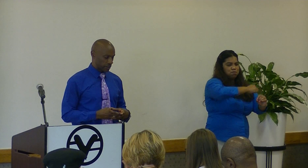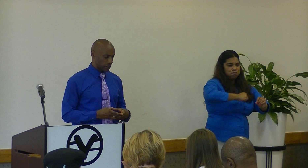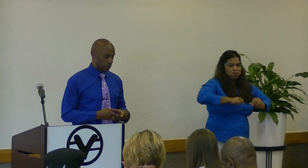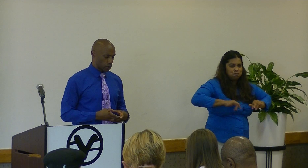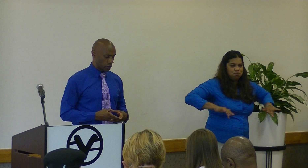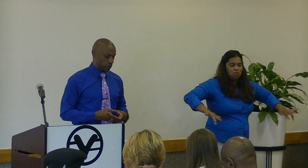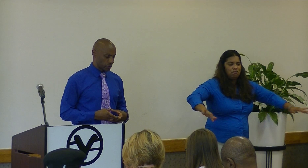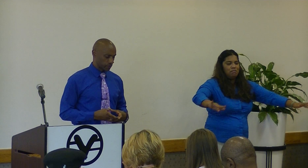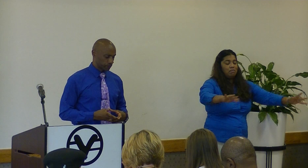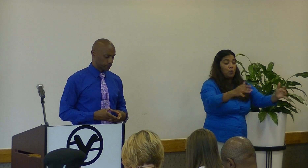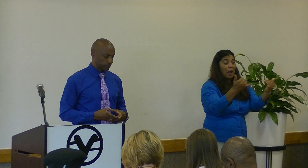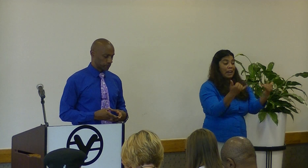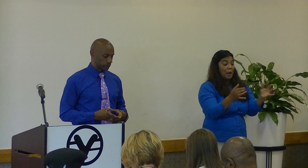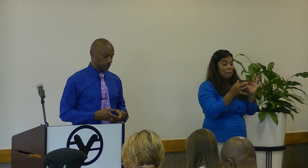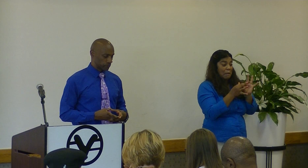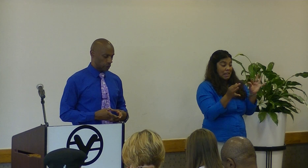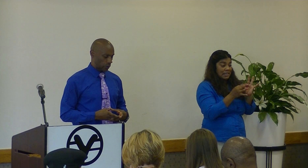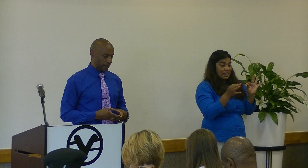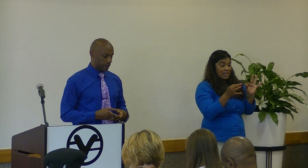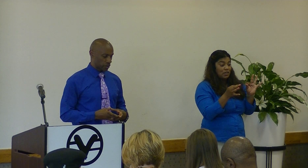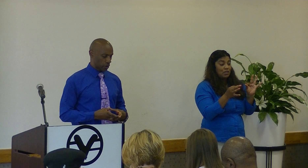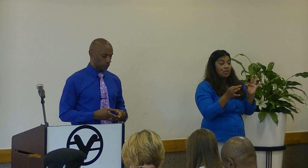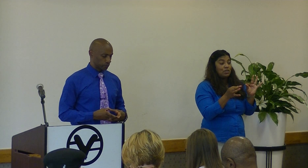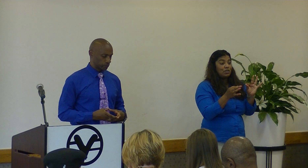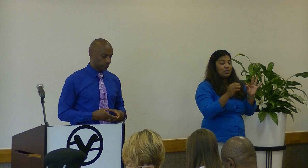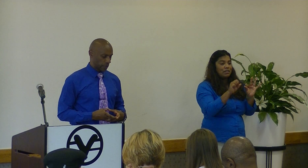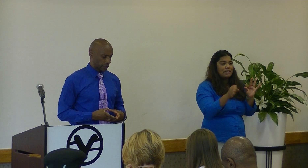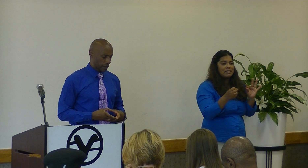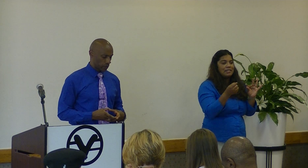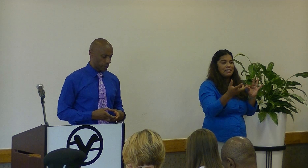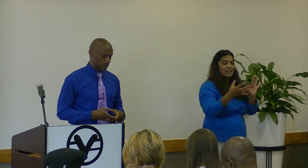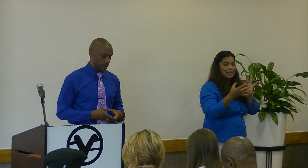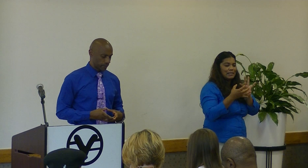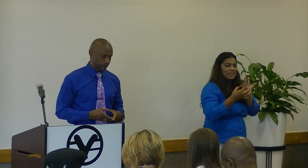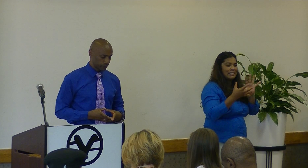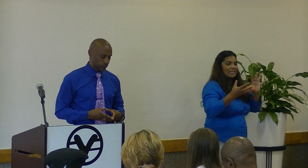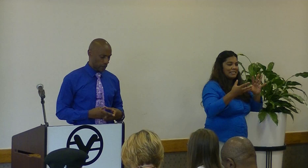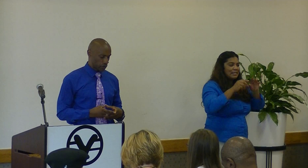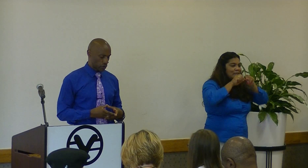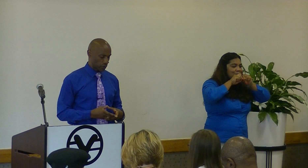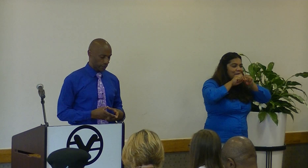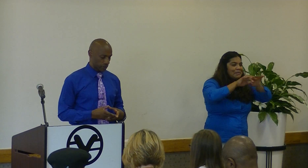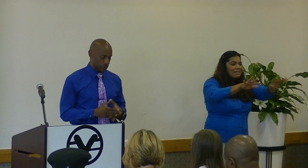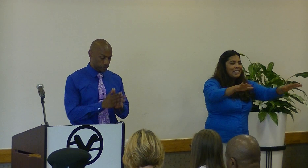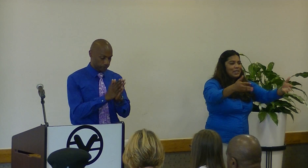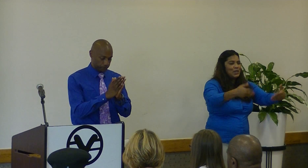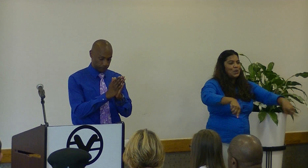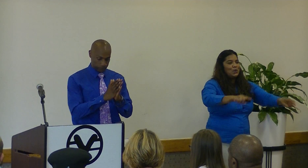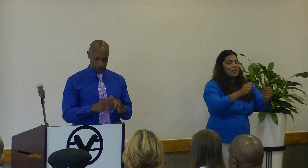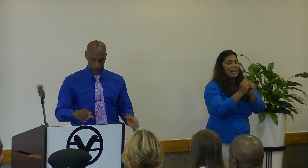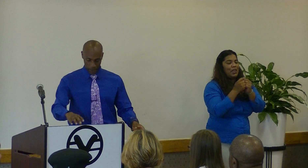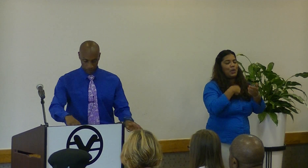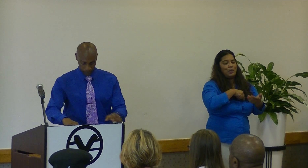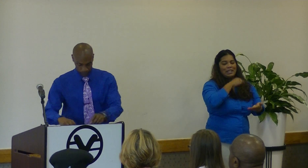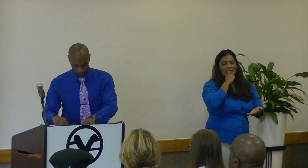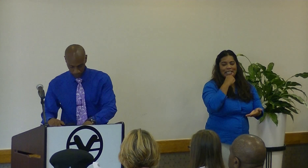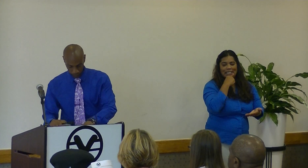I release these words, knowing it is so. And together we say, and so it is.